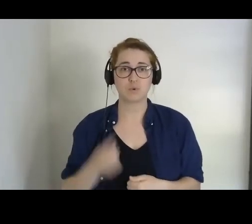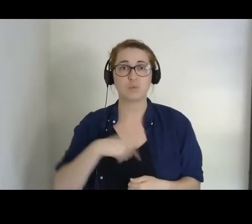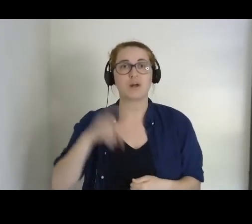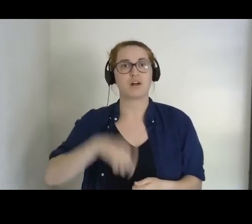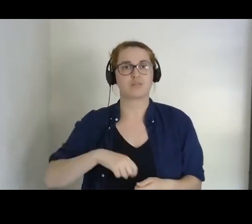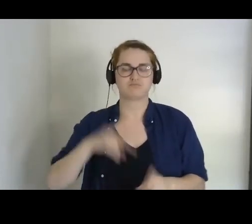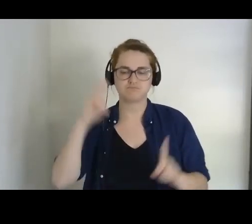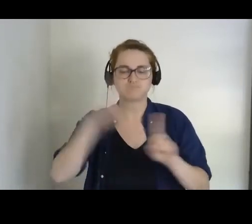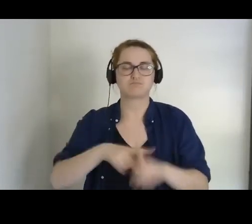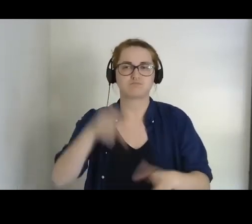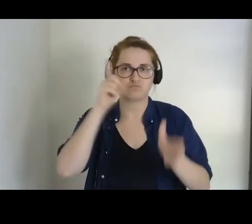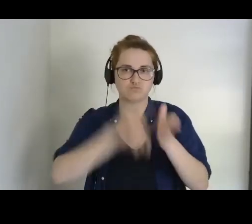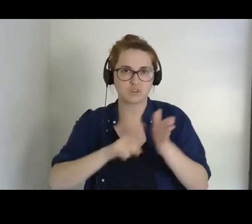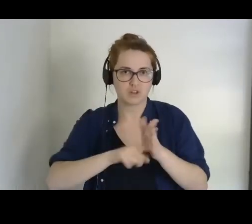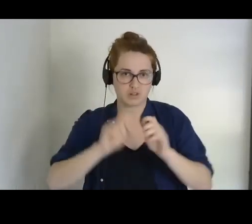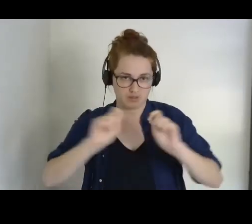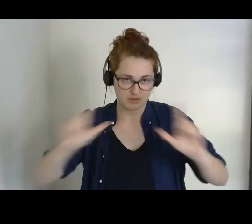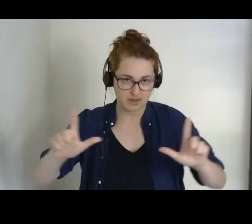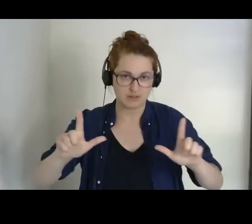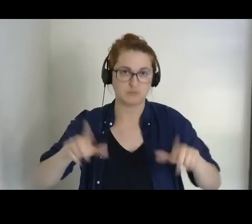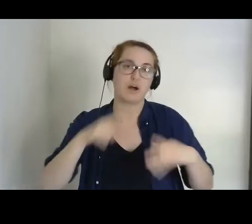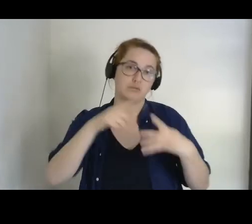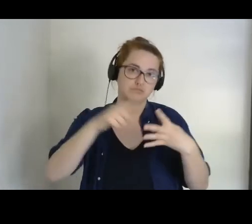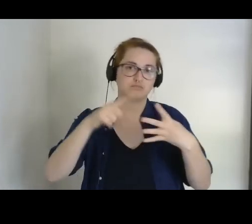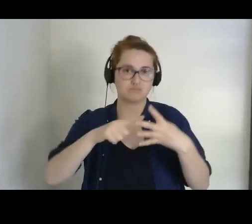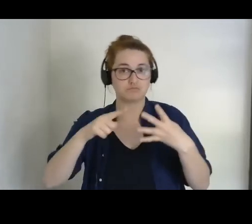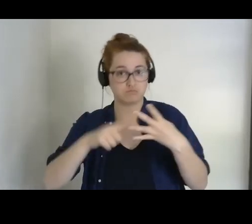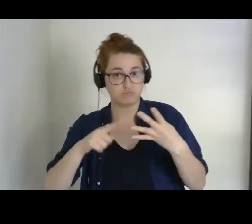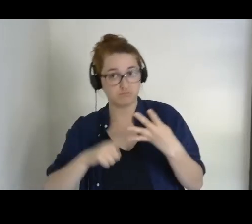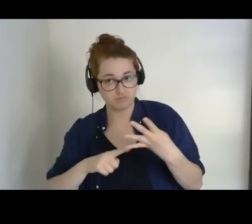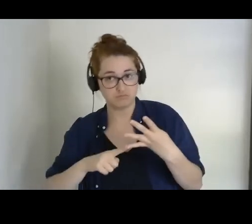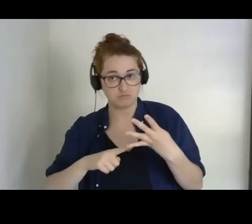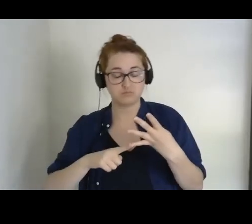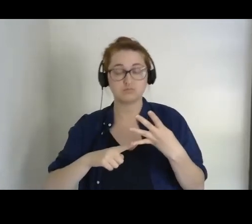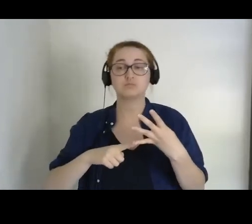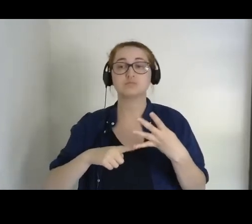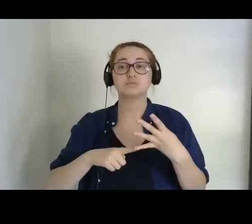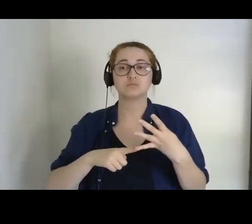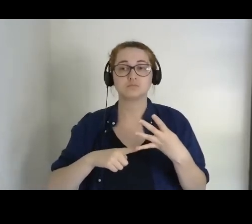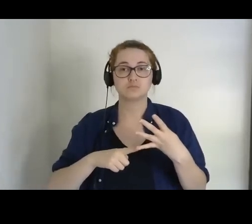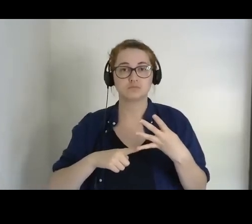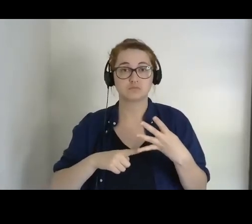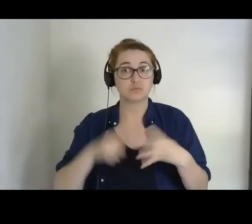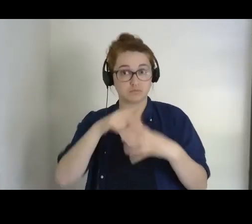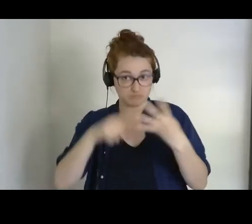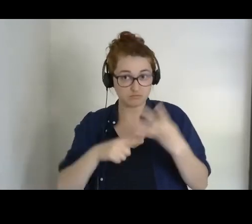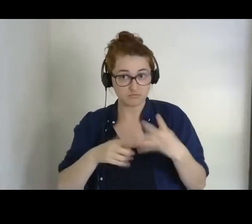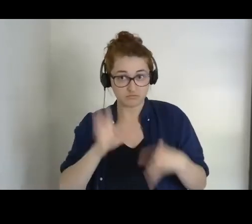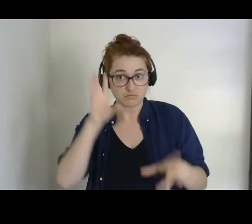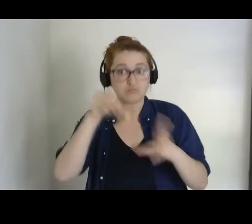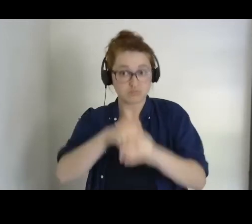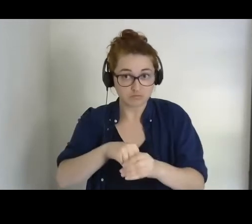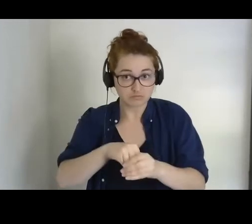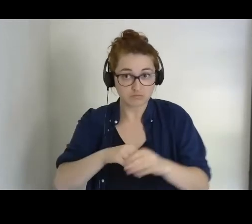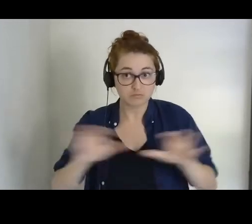lens, education, policy reform, and advocacy that we will actually realize the kind of change that we